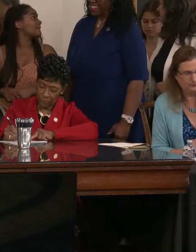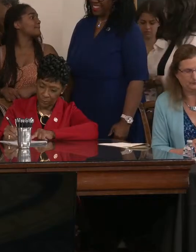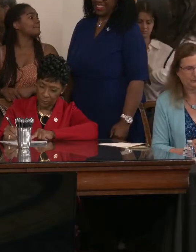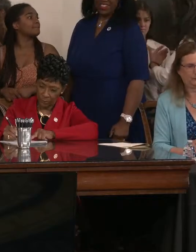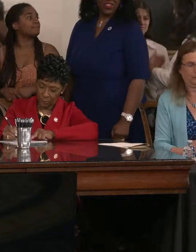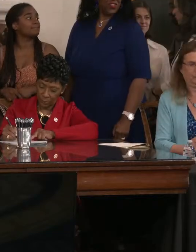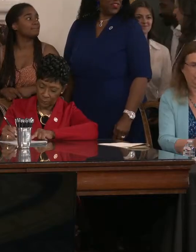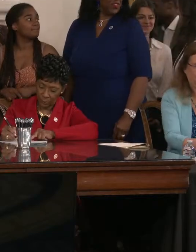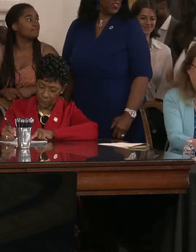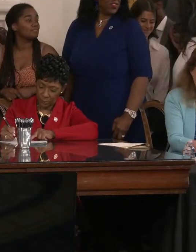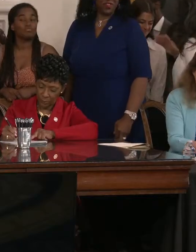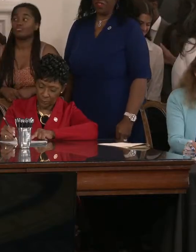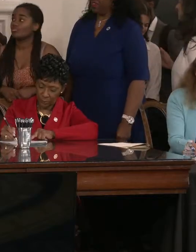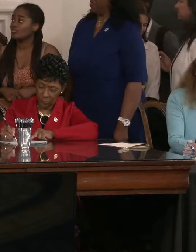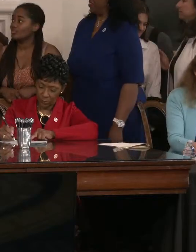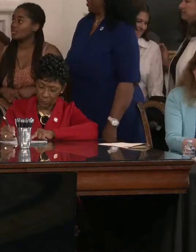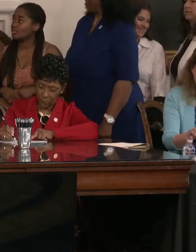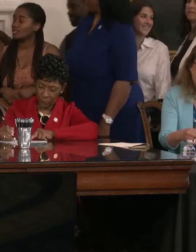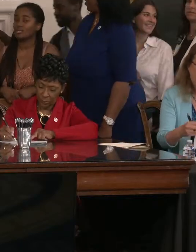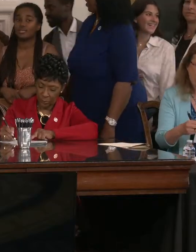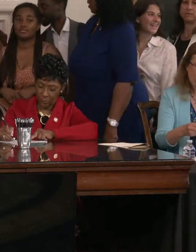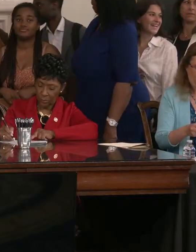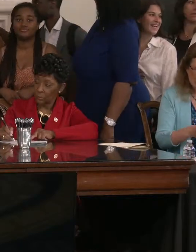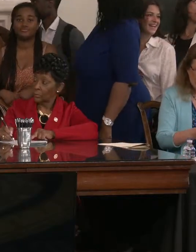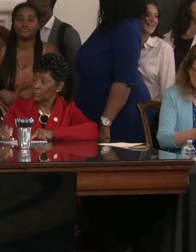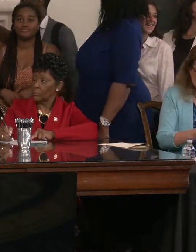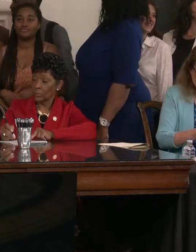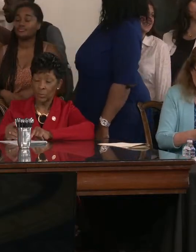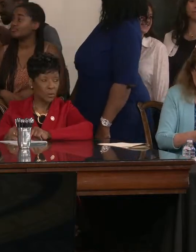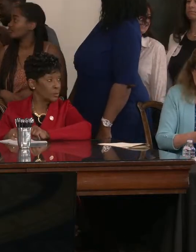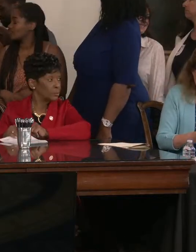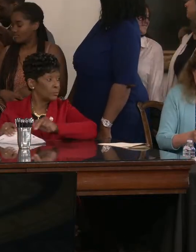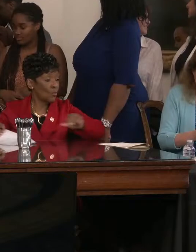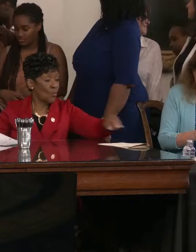Squeeze in a little bit more on this side, please. Squeeze in a little bit more on this side.